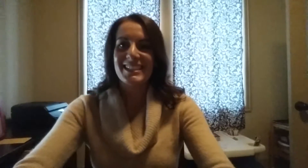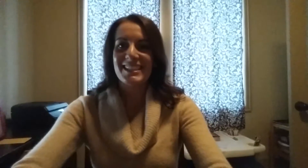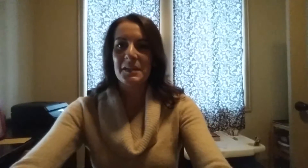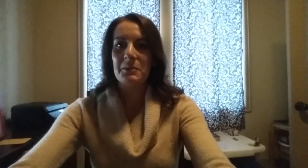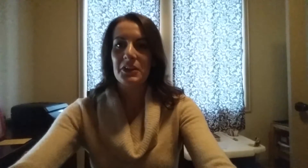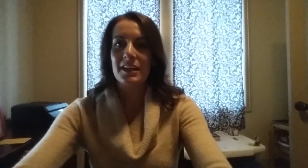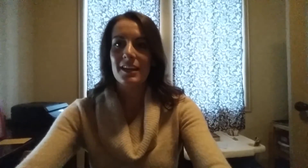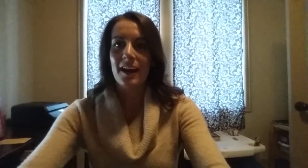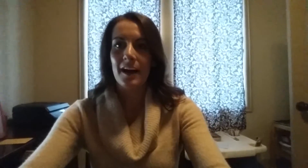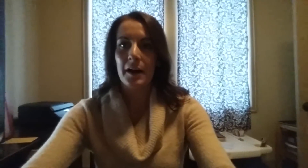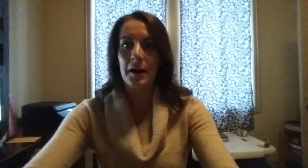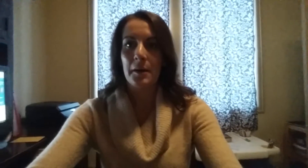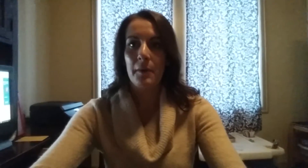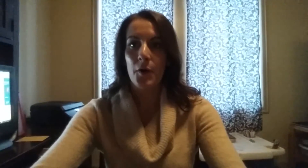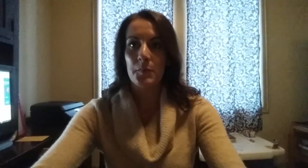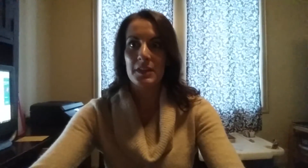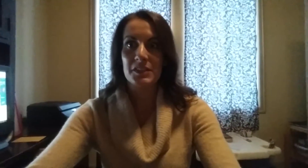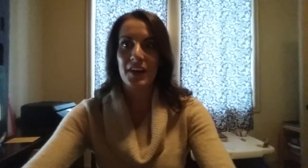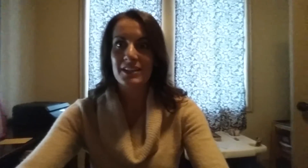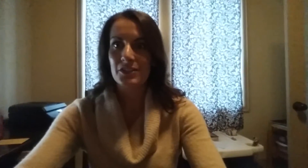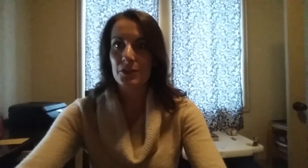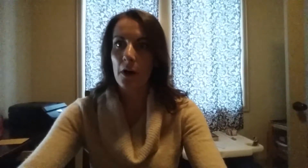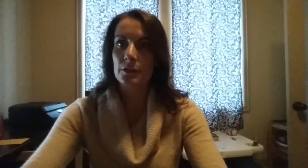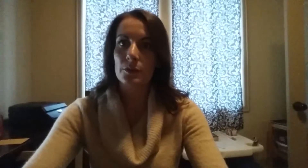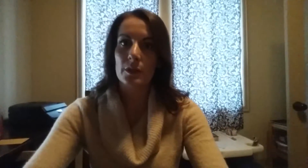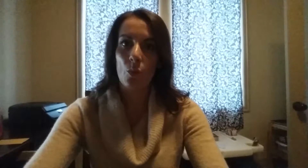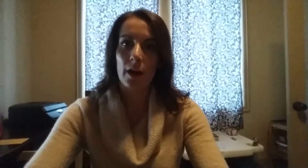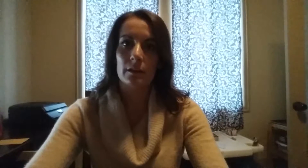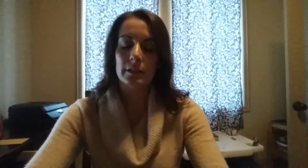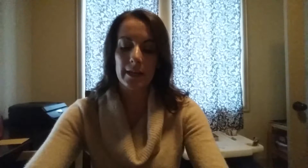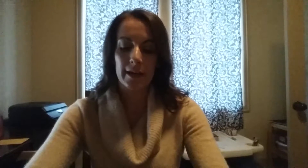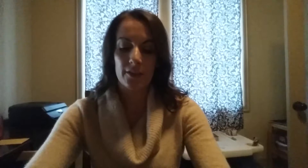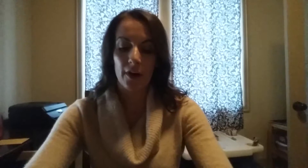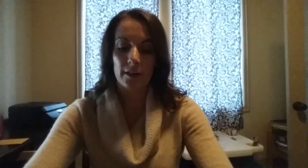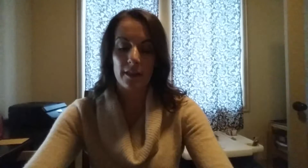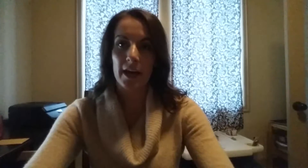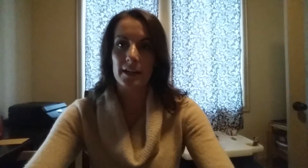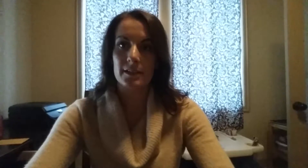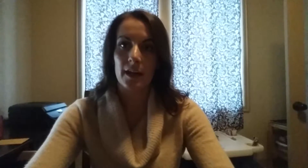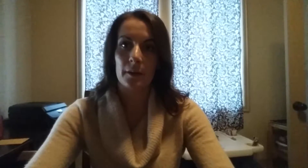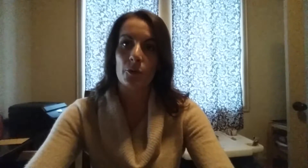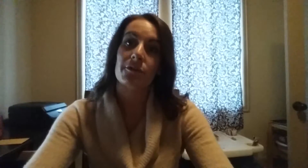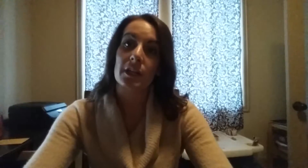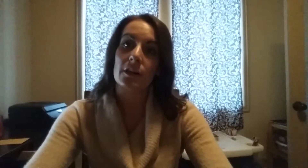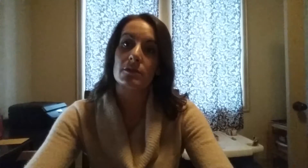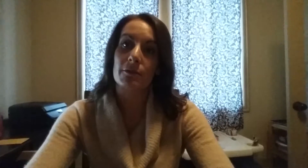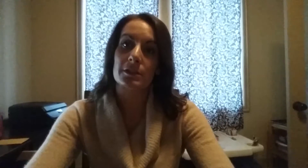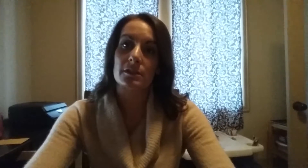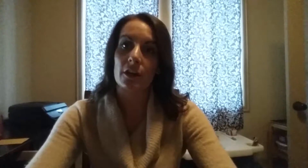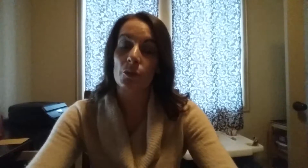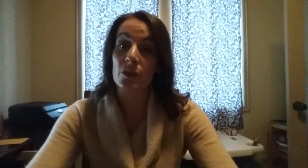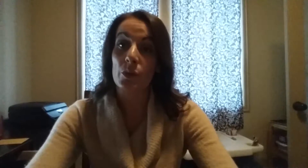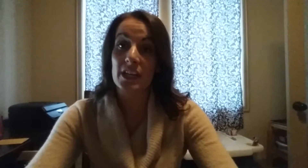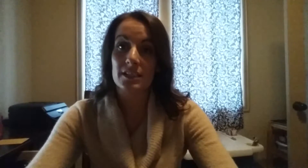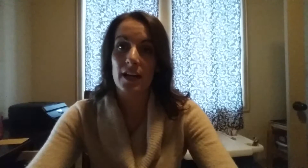Hi CC community, hope this finds you all doing well. I thought that with the videos I would start with week